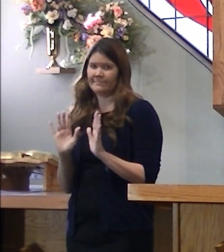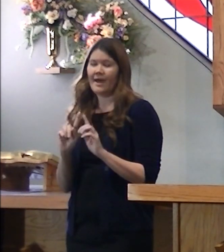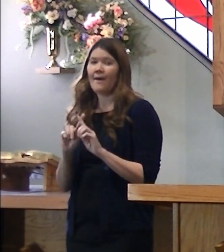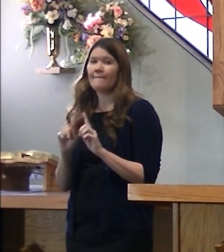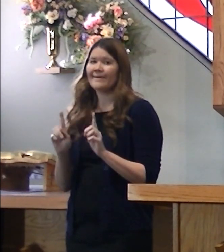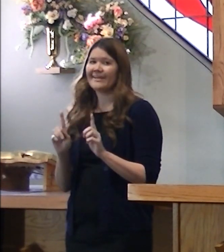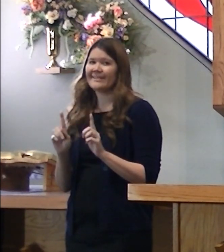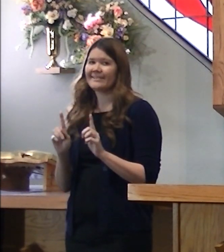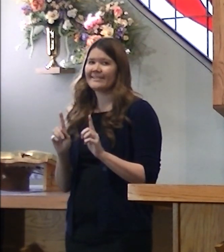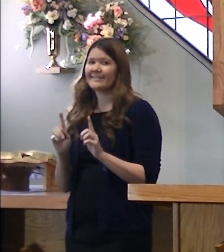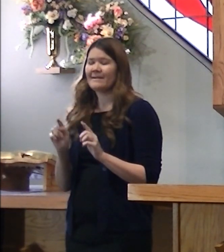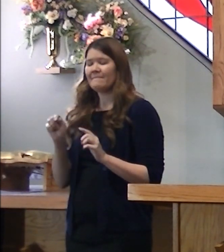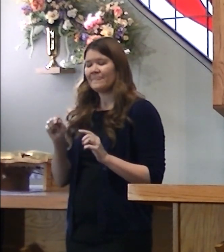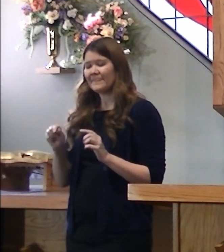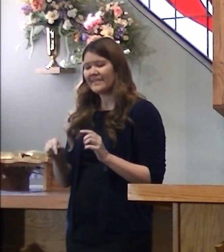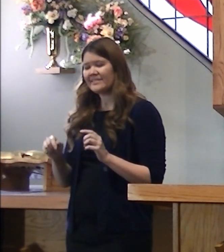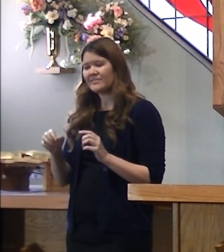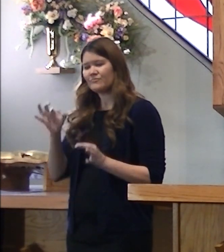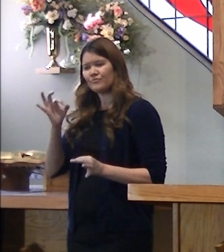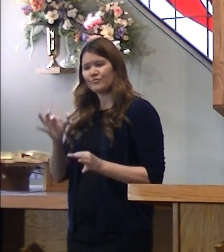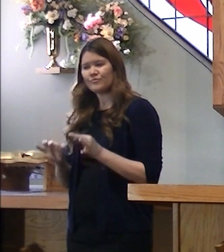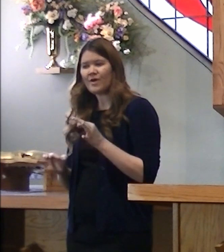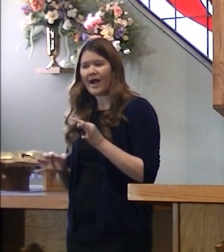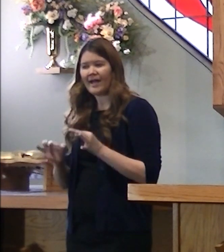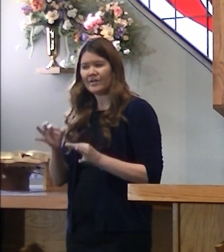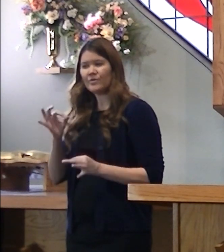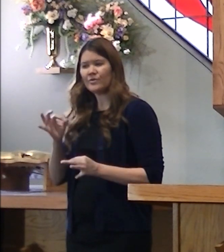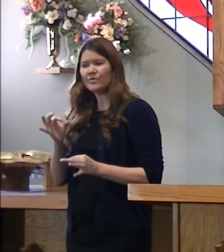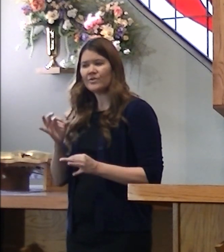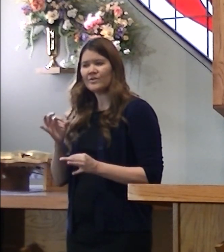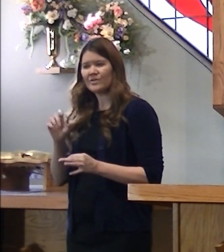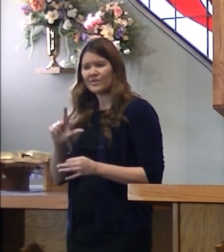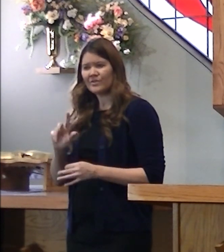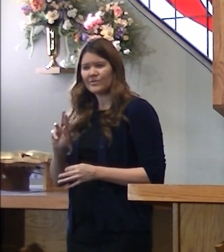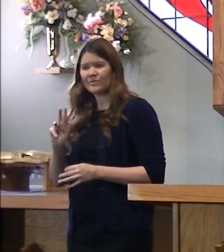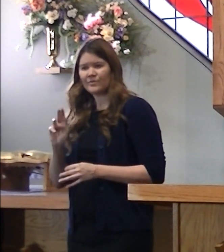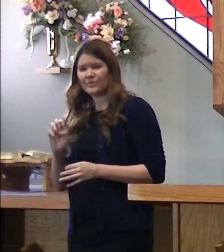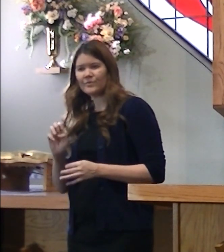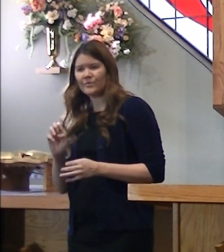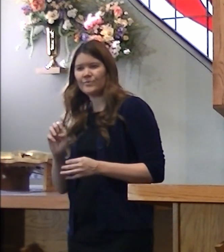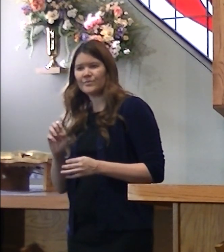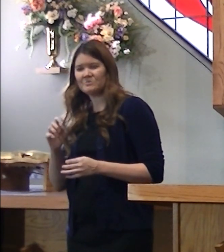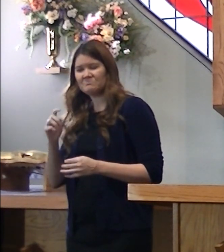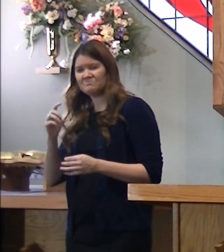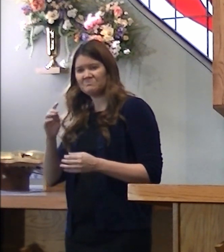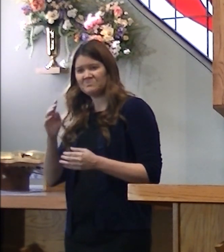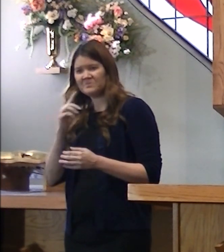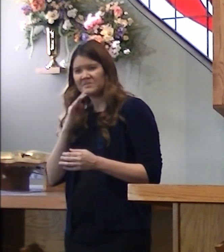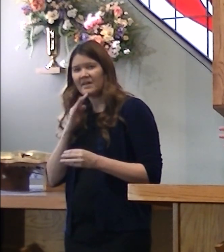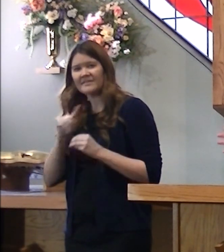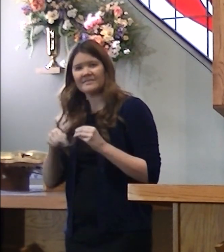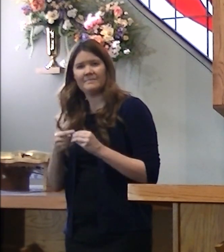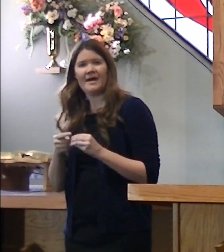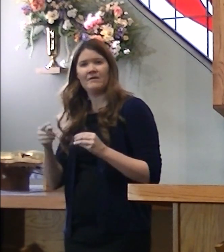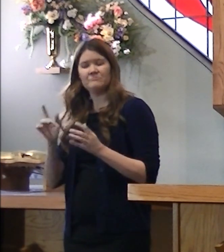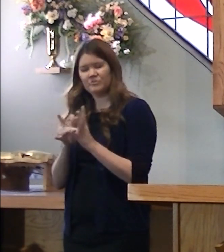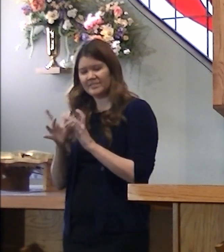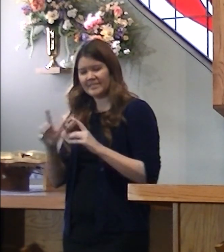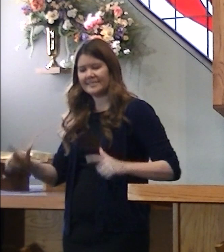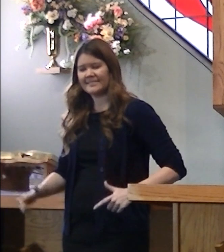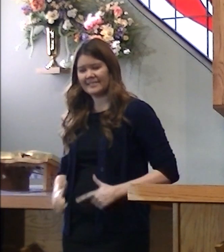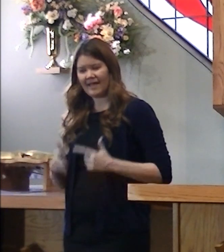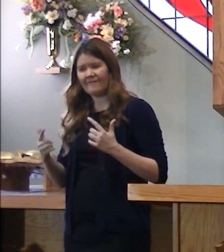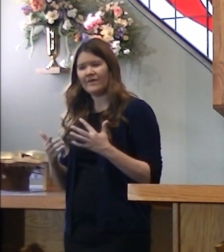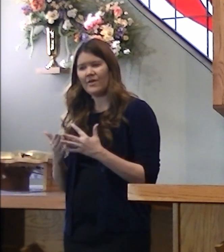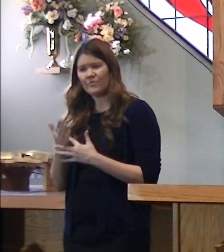treats this trial, though, in a way that's different from most of his account of the life of Jesus as you read